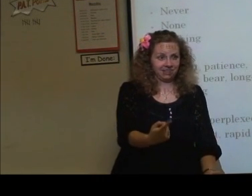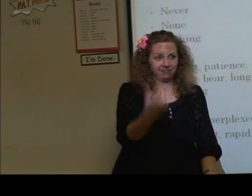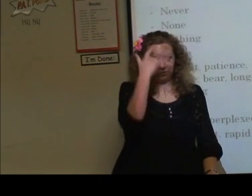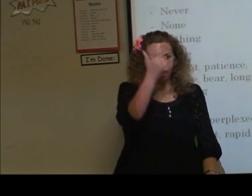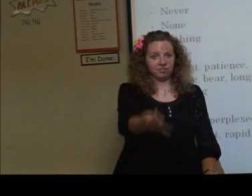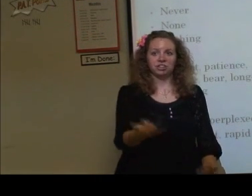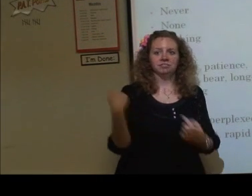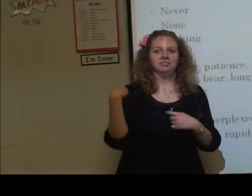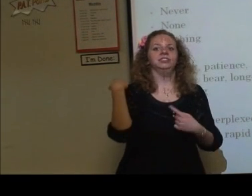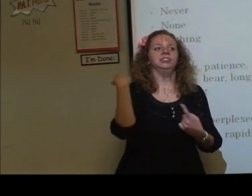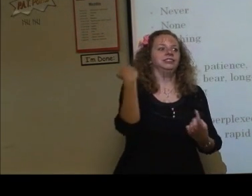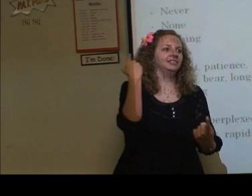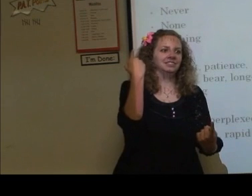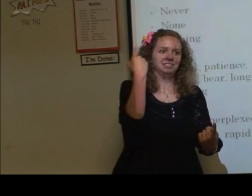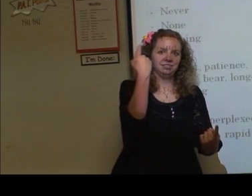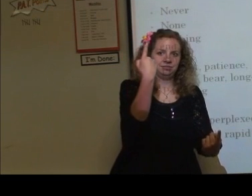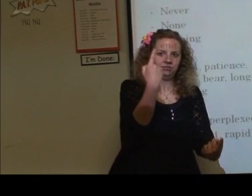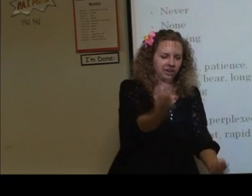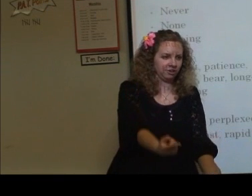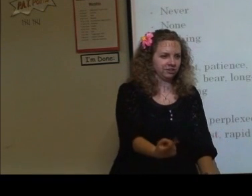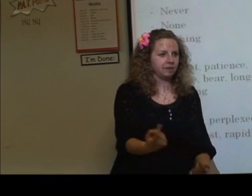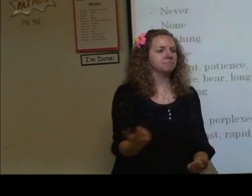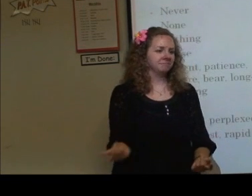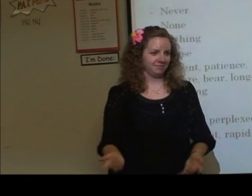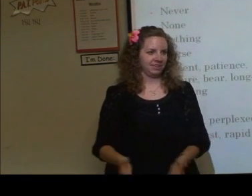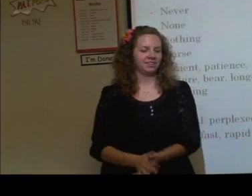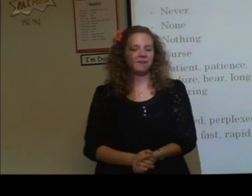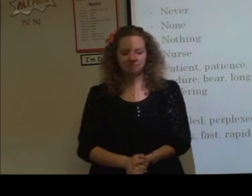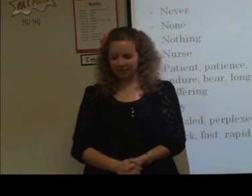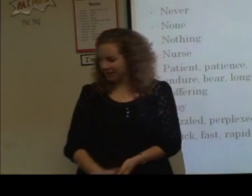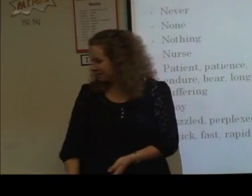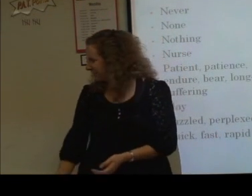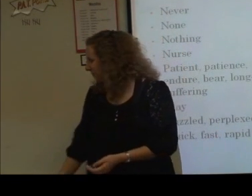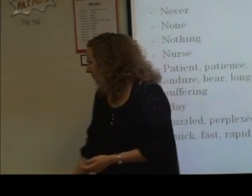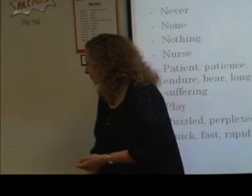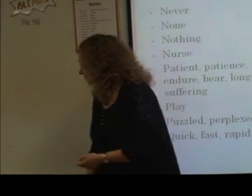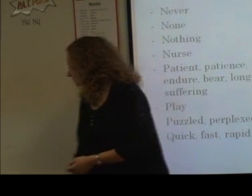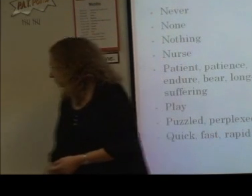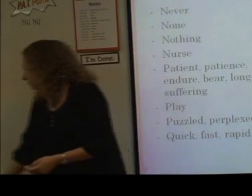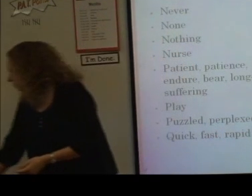like, forever. Since a very long time. Like that. Okay?